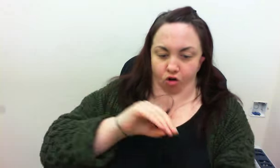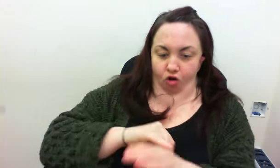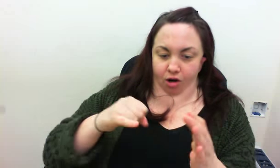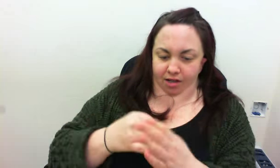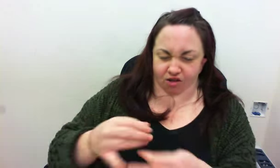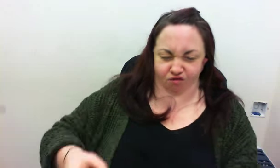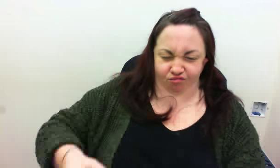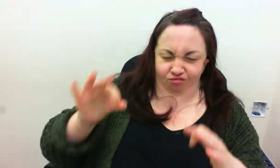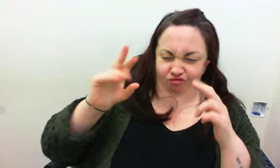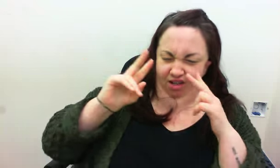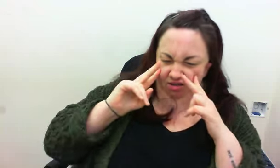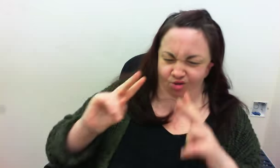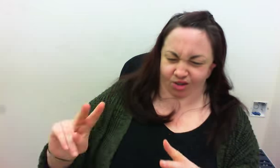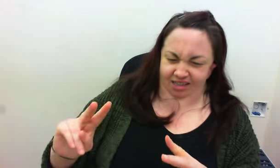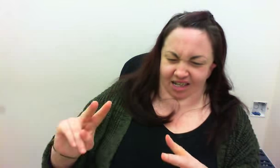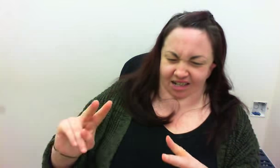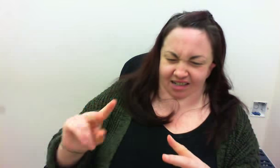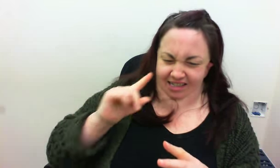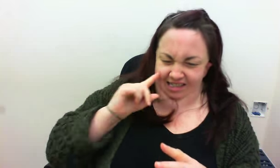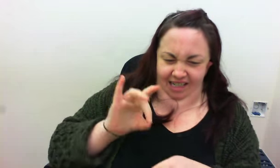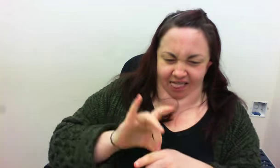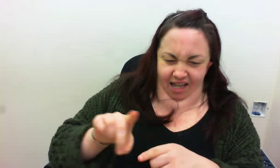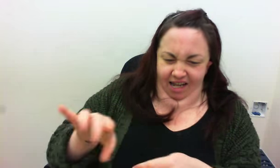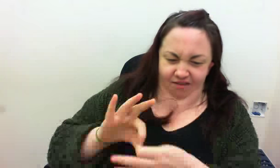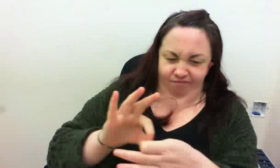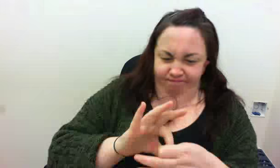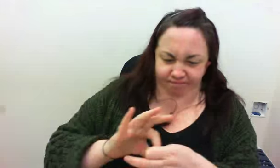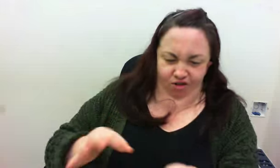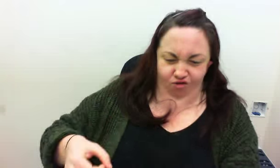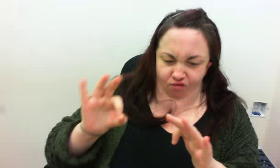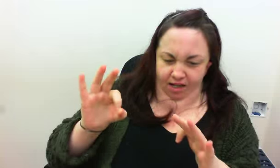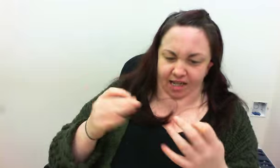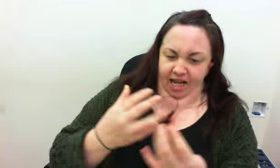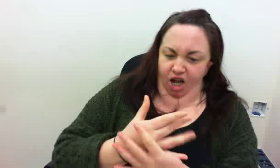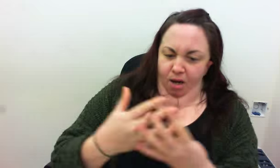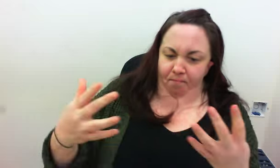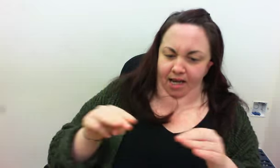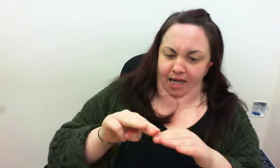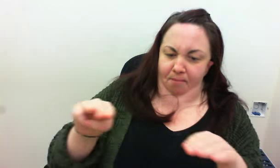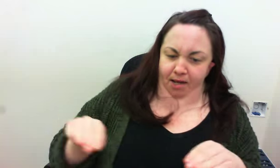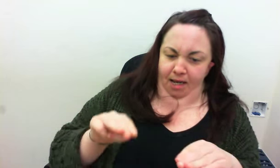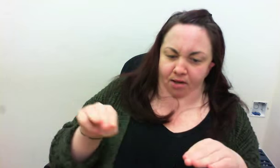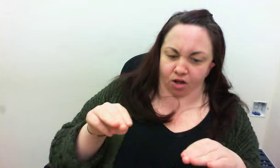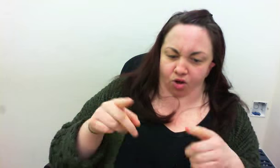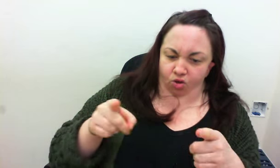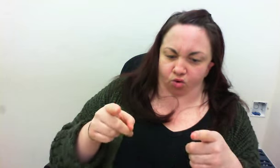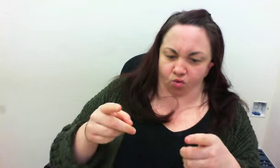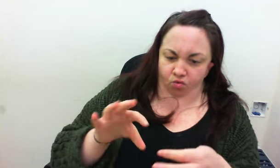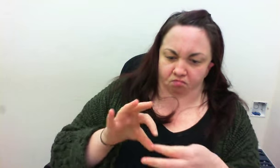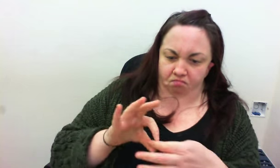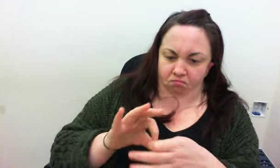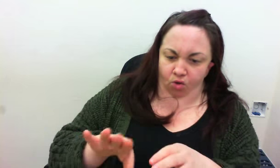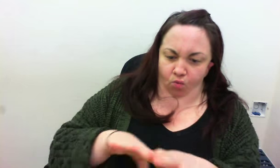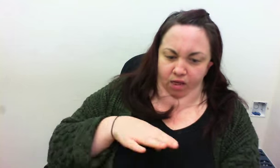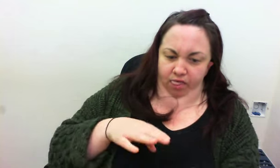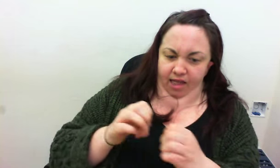see that cooperation currently going on. How many people do you care for on a regular basis with the